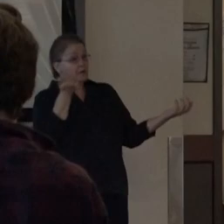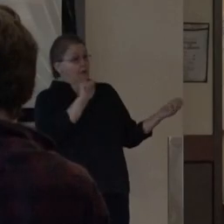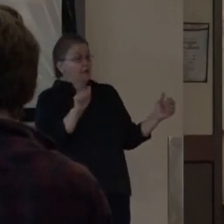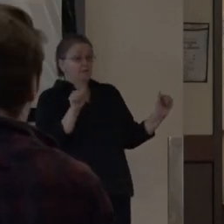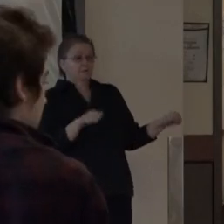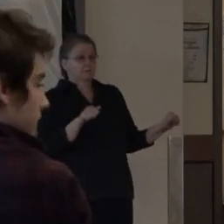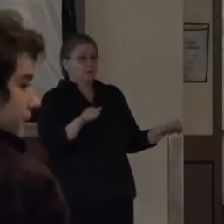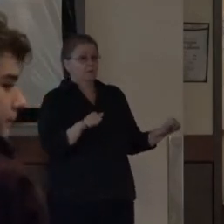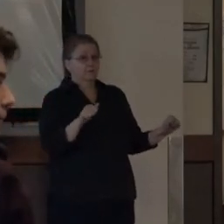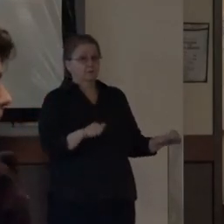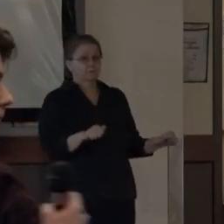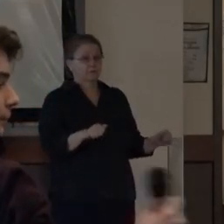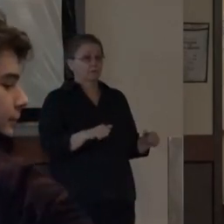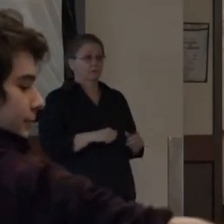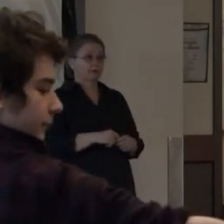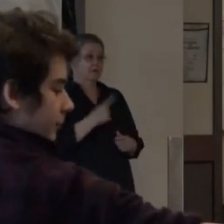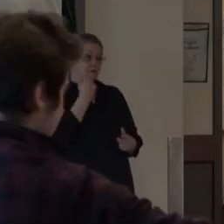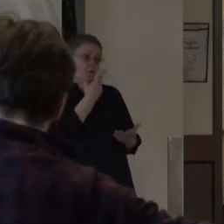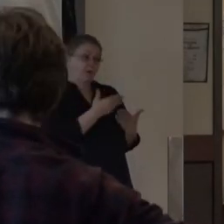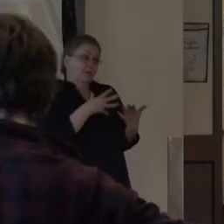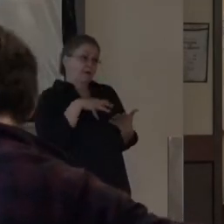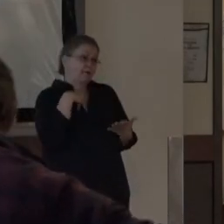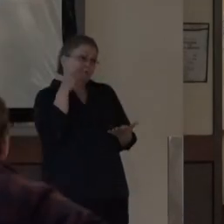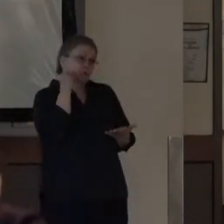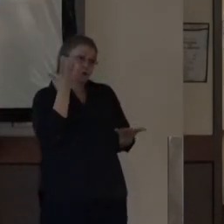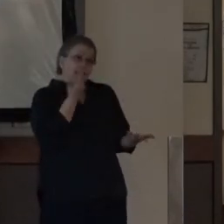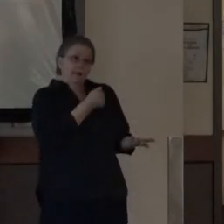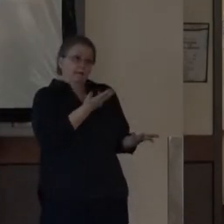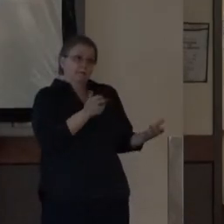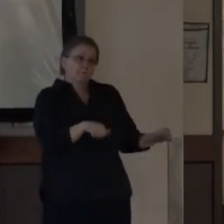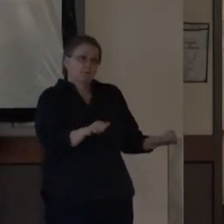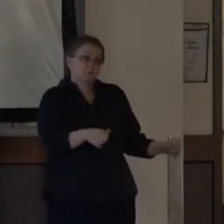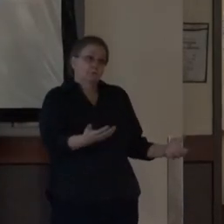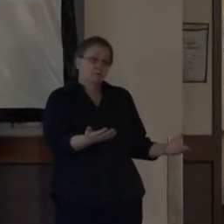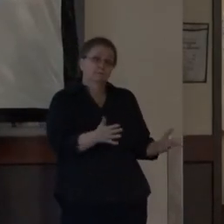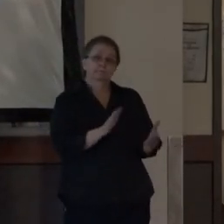possible. That's one thing I've learned in my life.